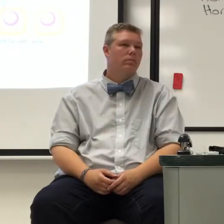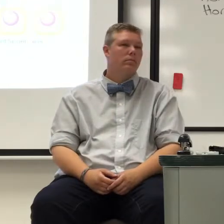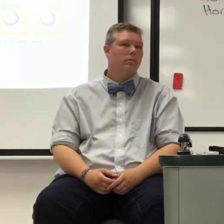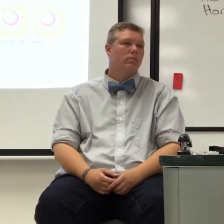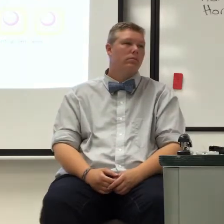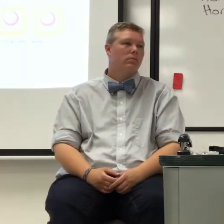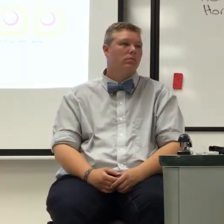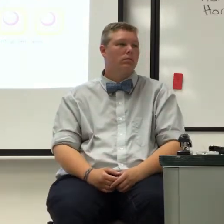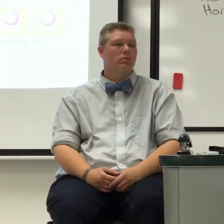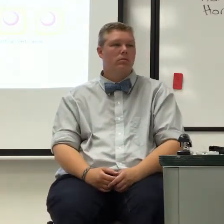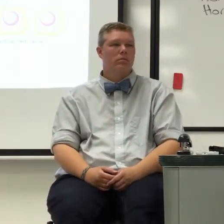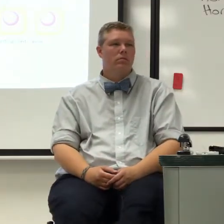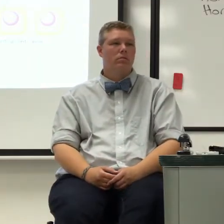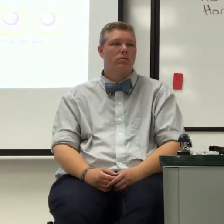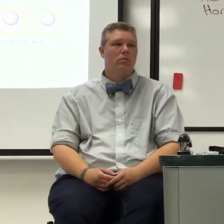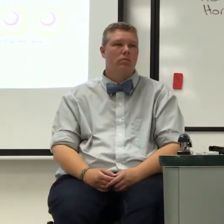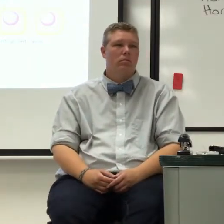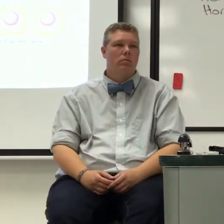specific